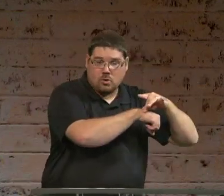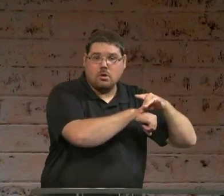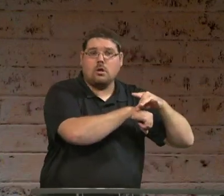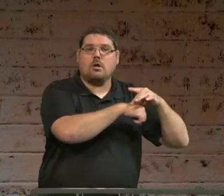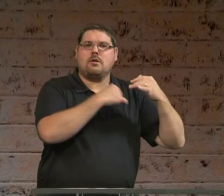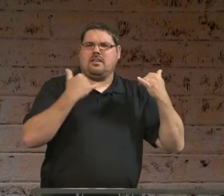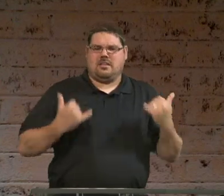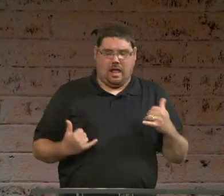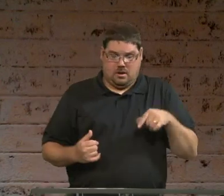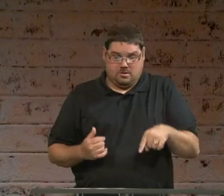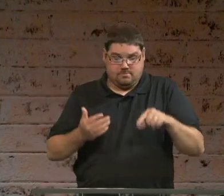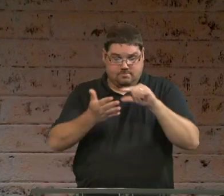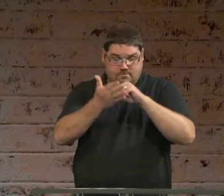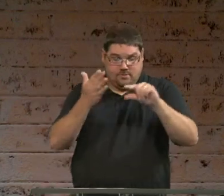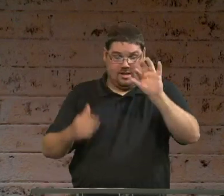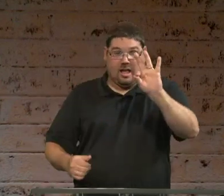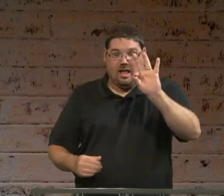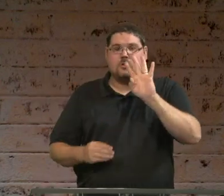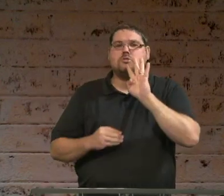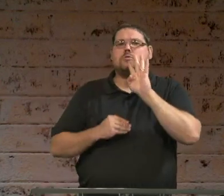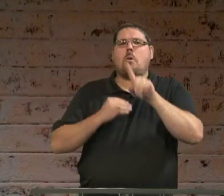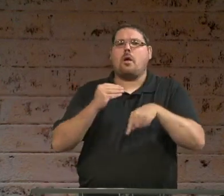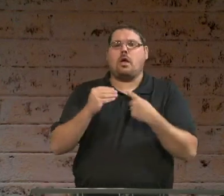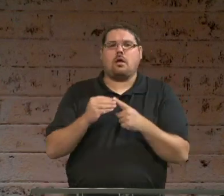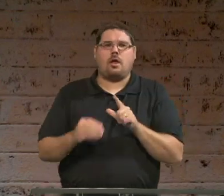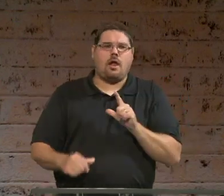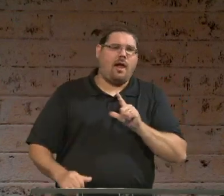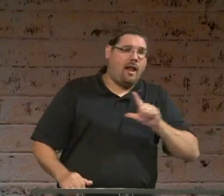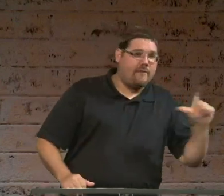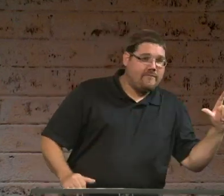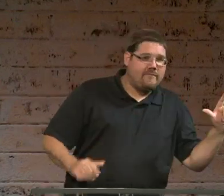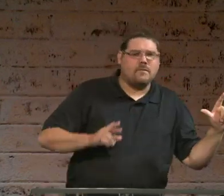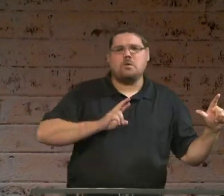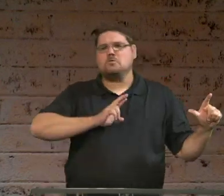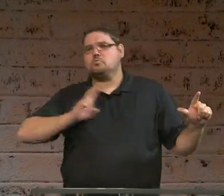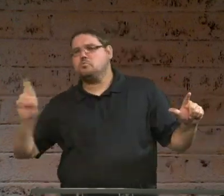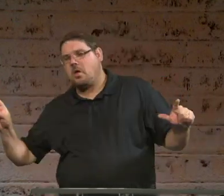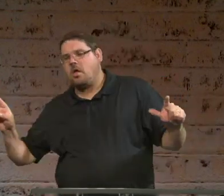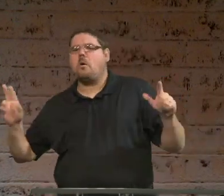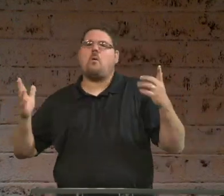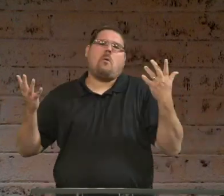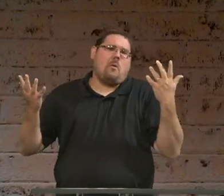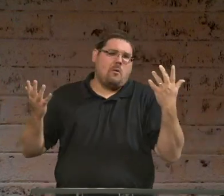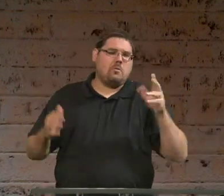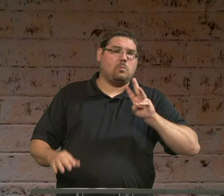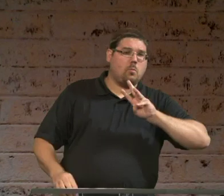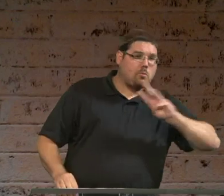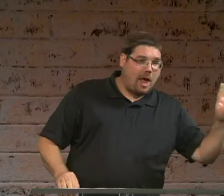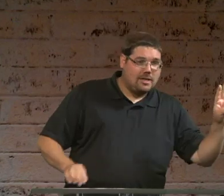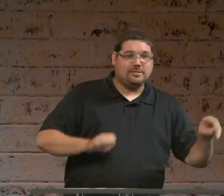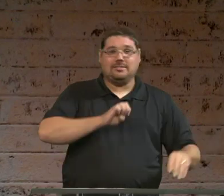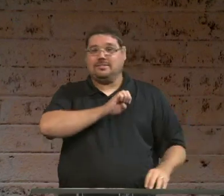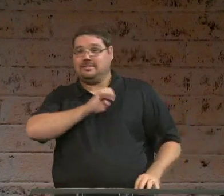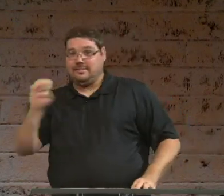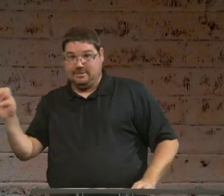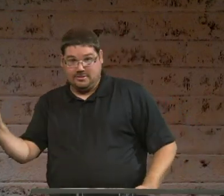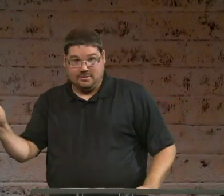of the earth. But now in verse number 9, we're talking about going different directions, left or right,